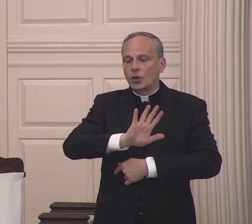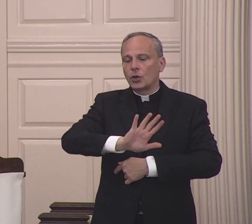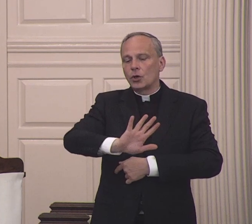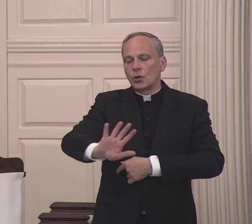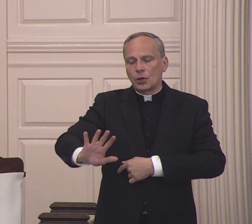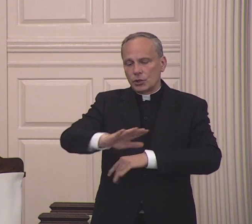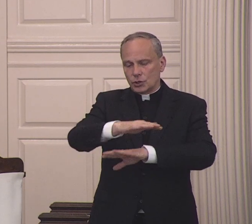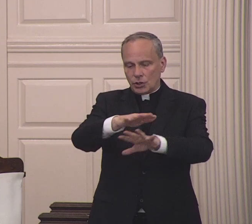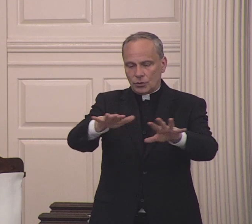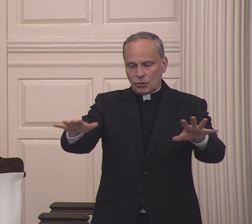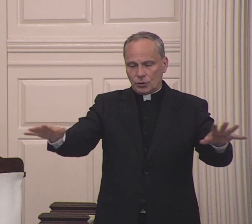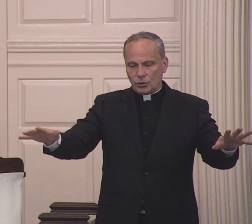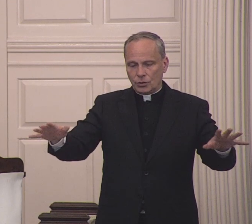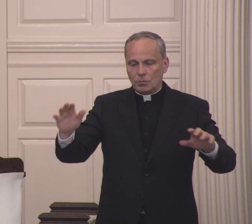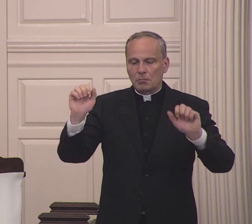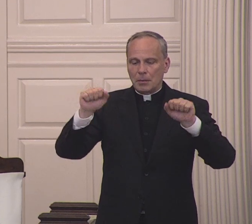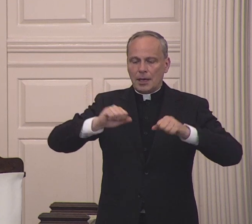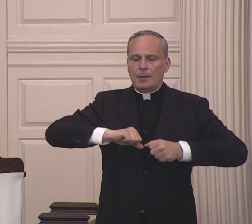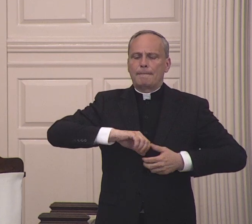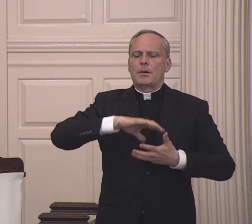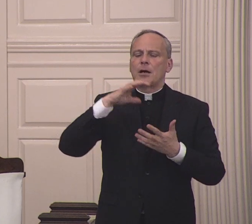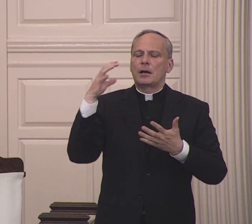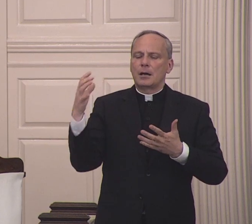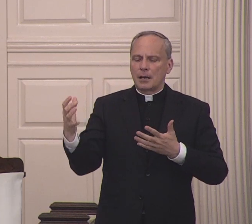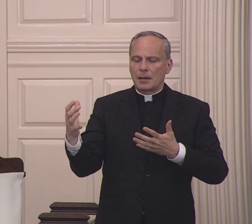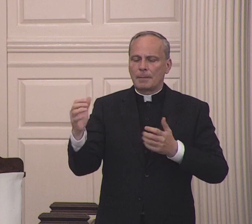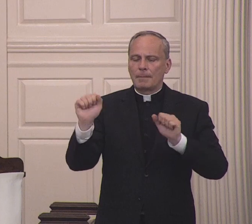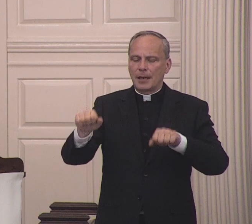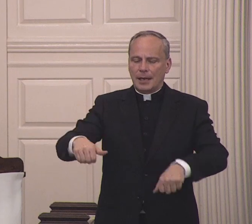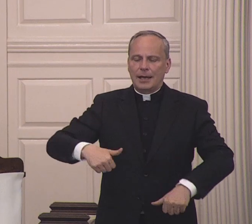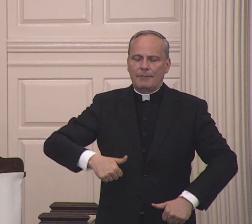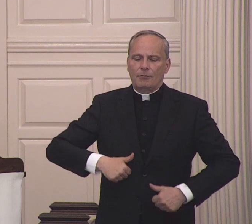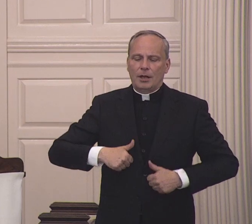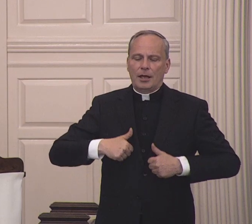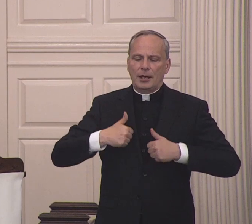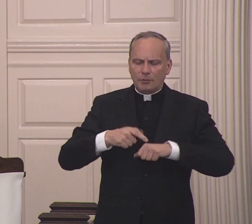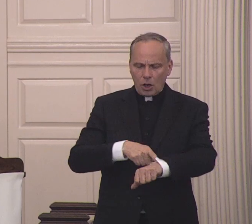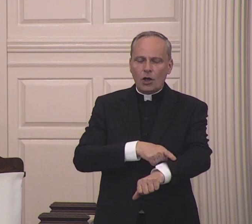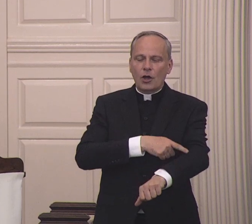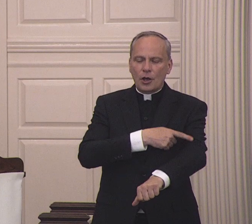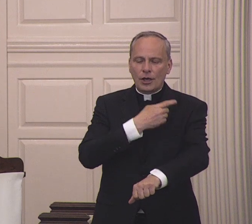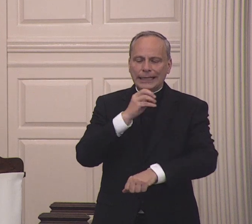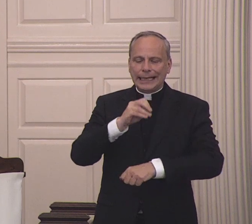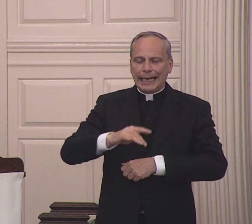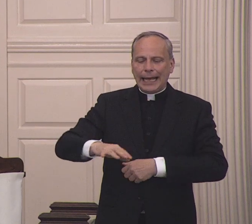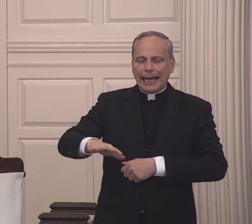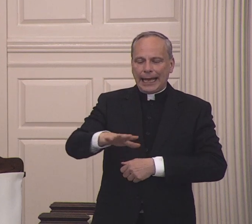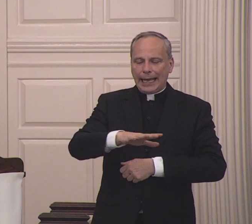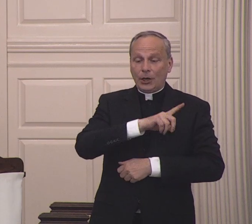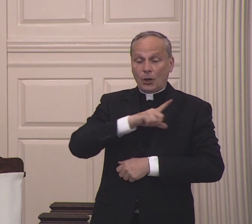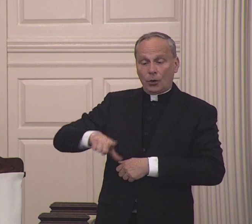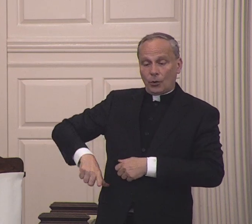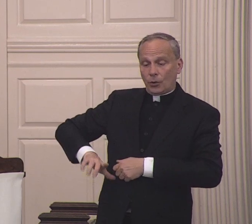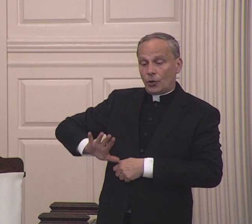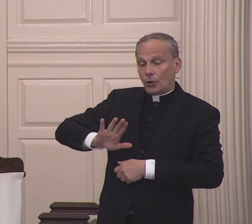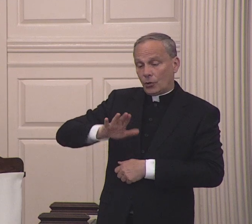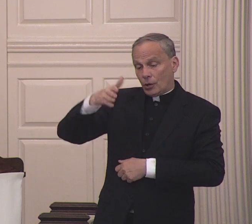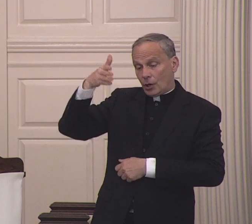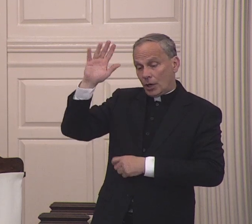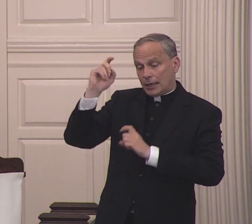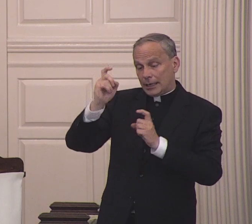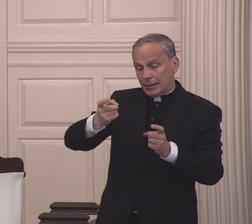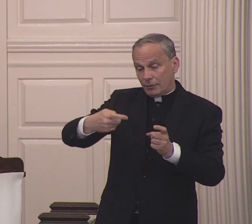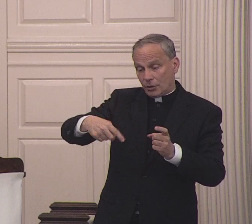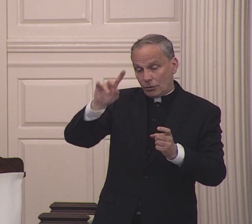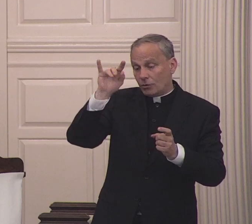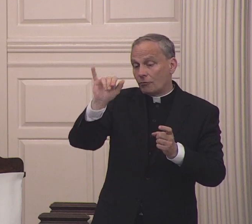you may prosper, and that you may have long life on the land which the Lord, your God, is giving